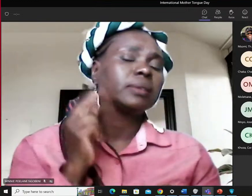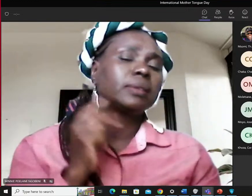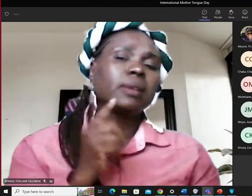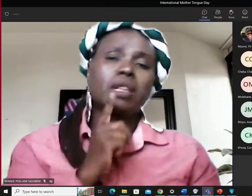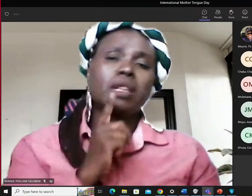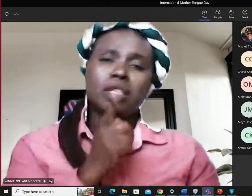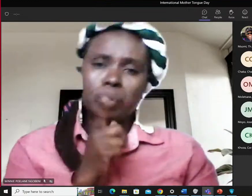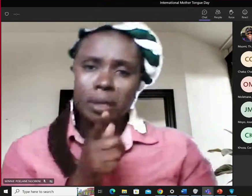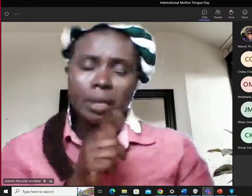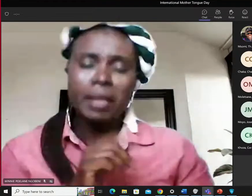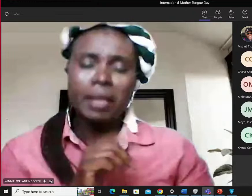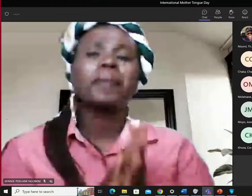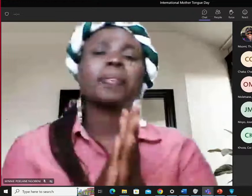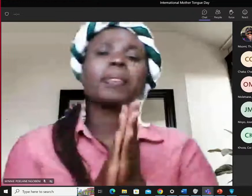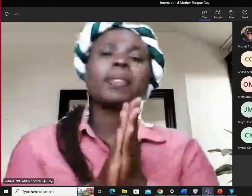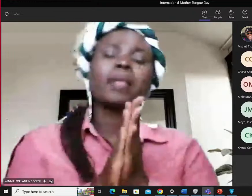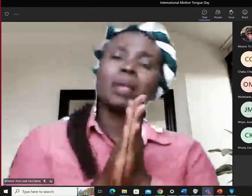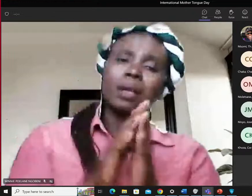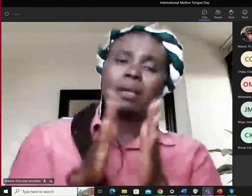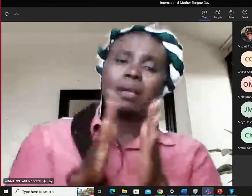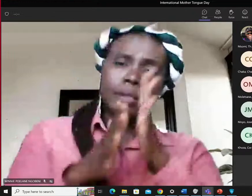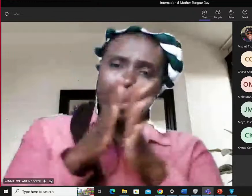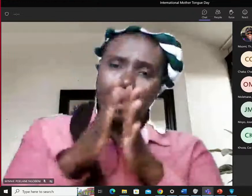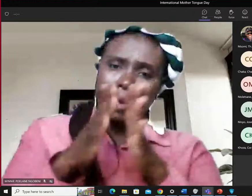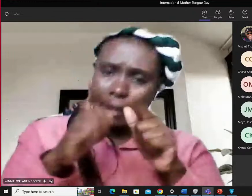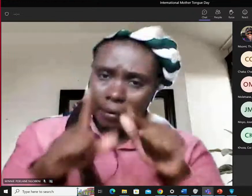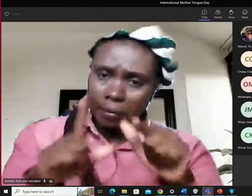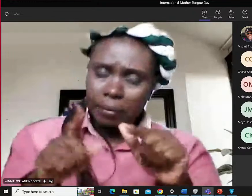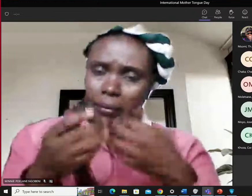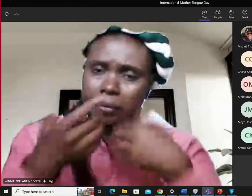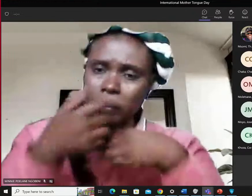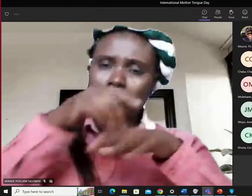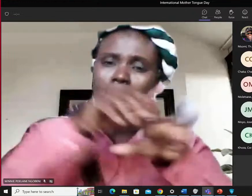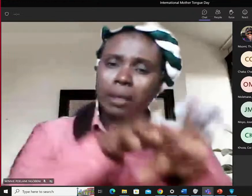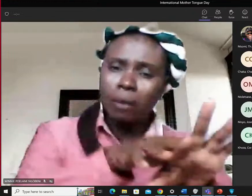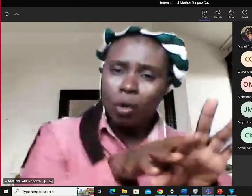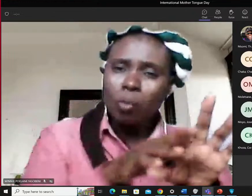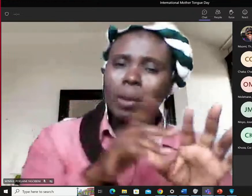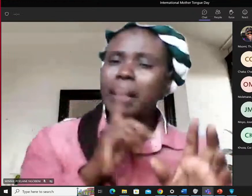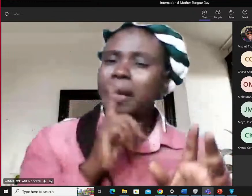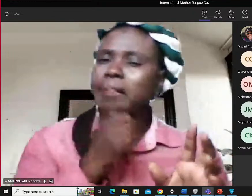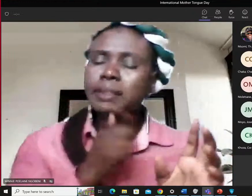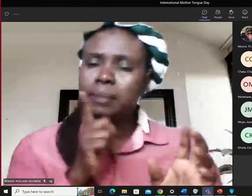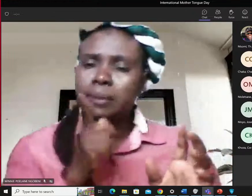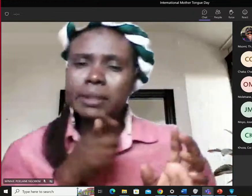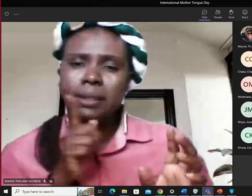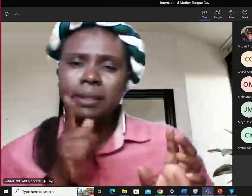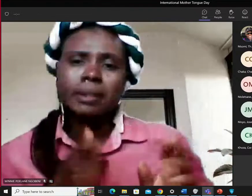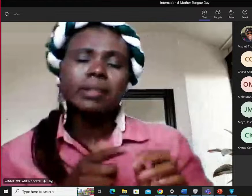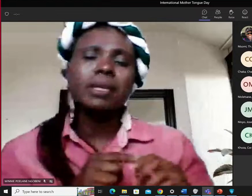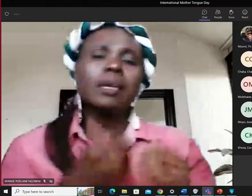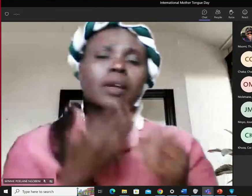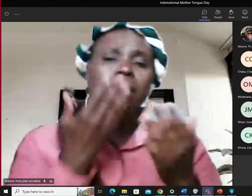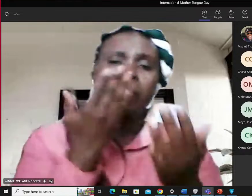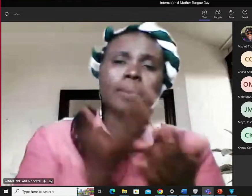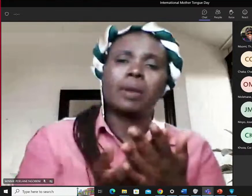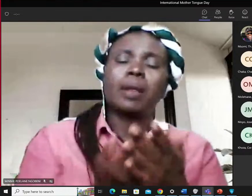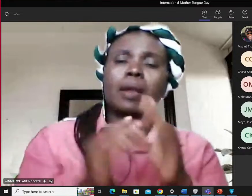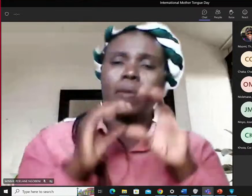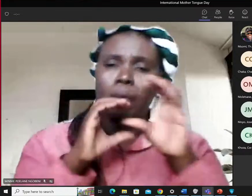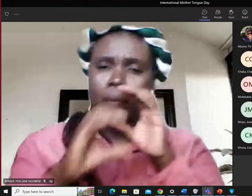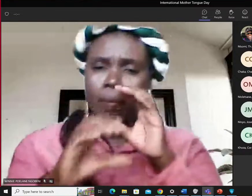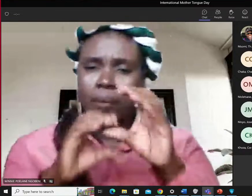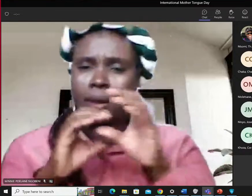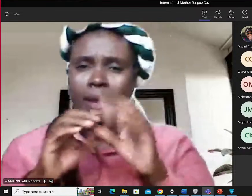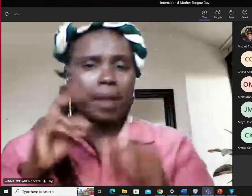use signing, the combined method, signing, speaking. You can communicate with the